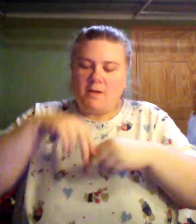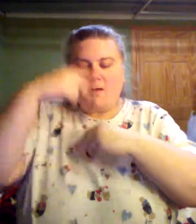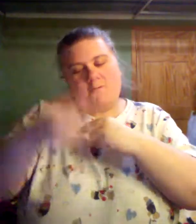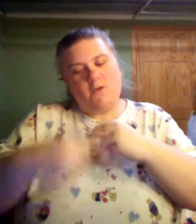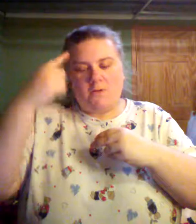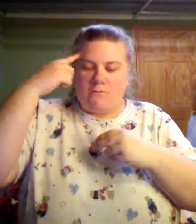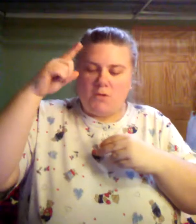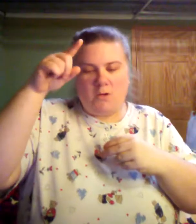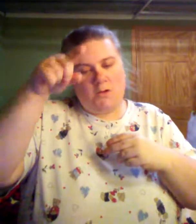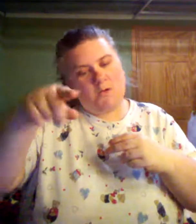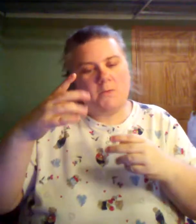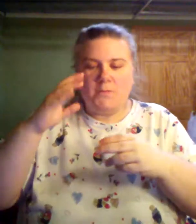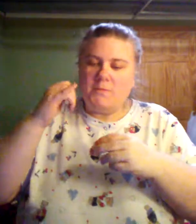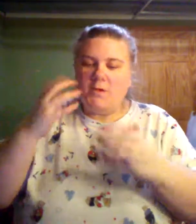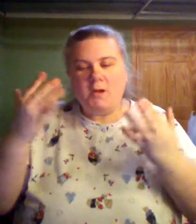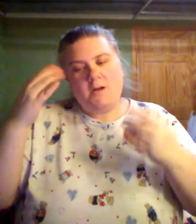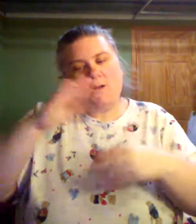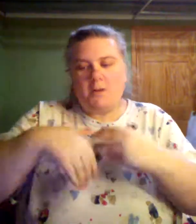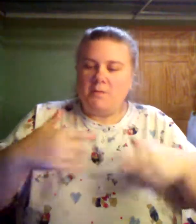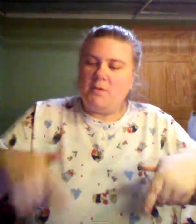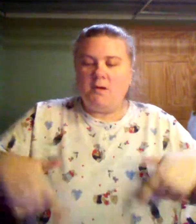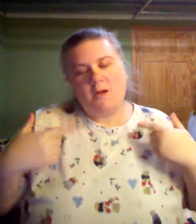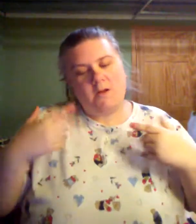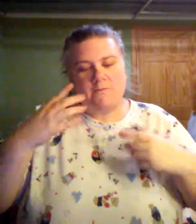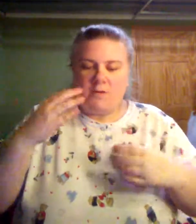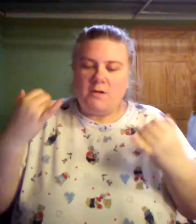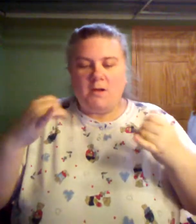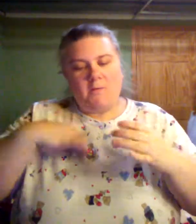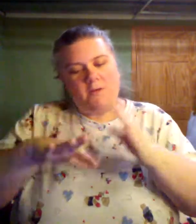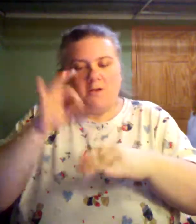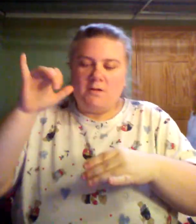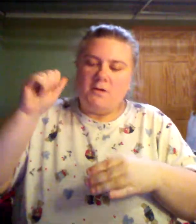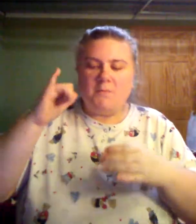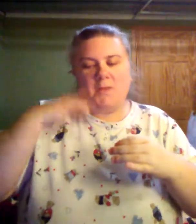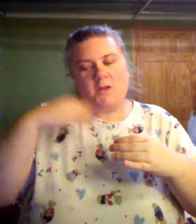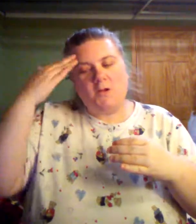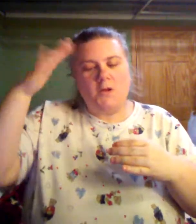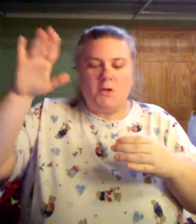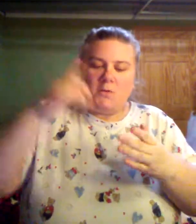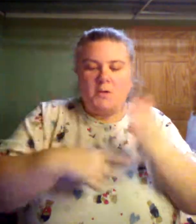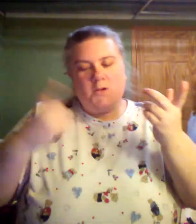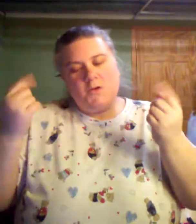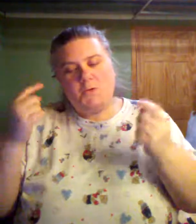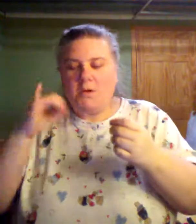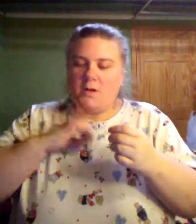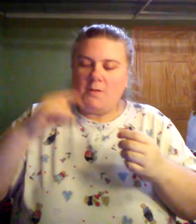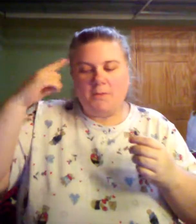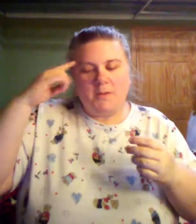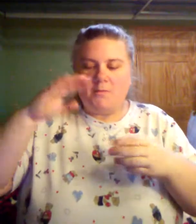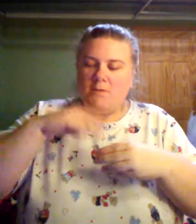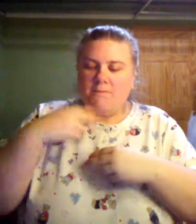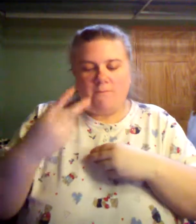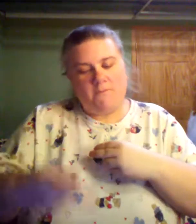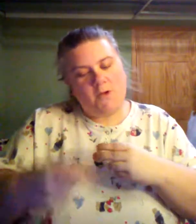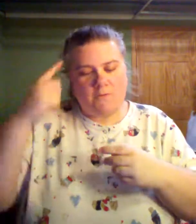falling for you I've been waiting all my life and now I find you I don't know where to live, I think